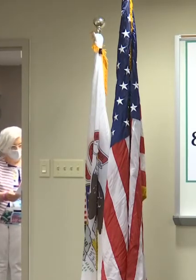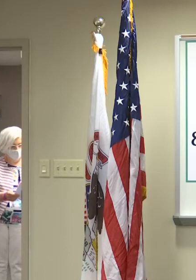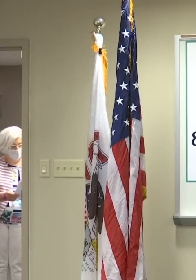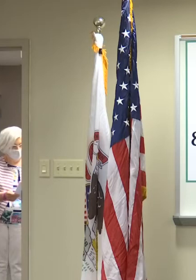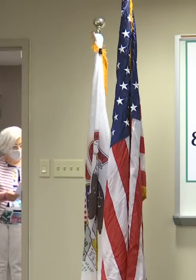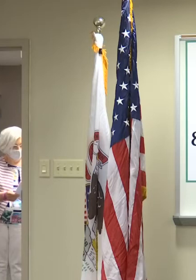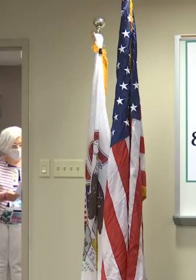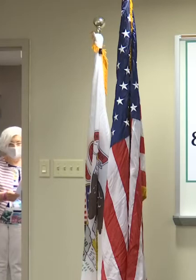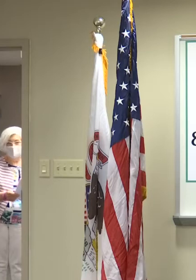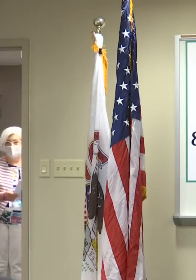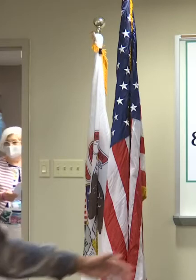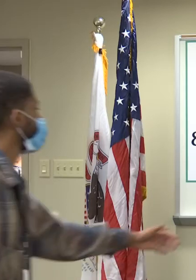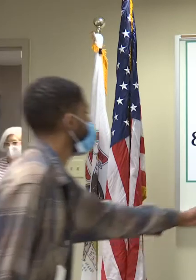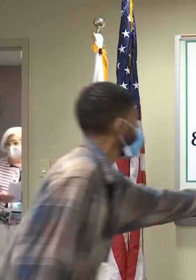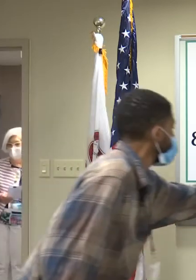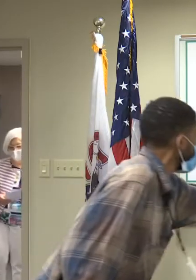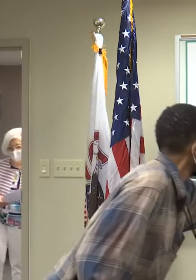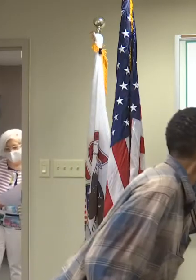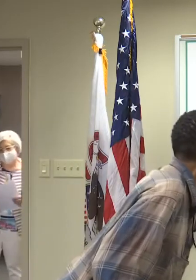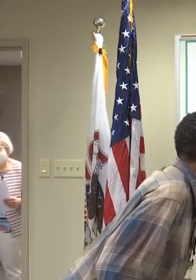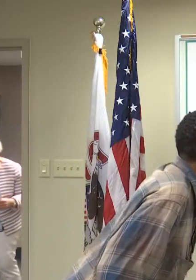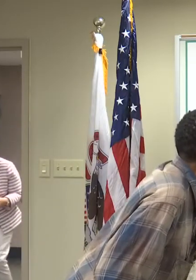Go ahead and come in.